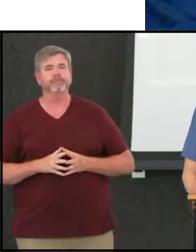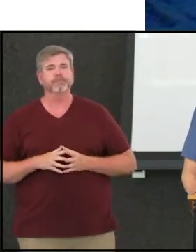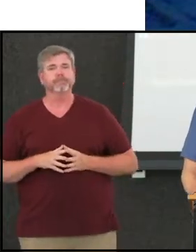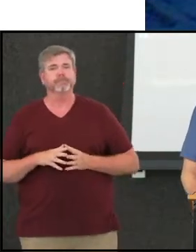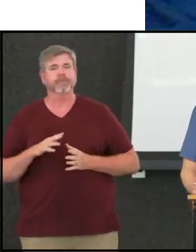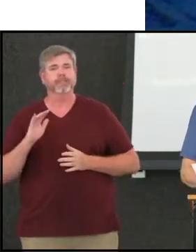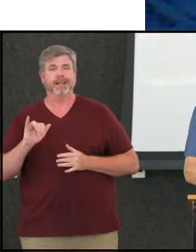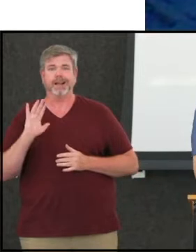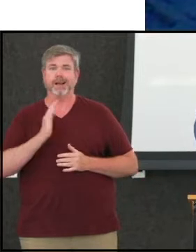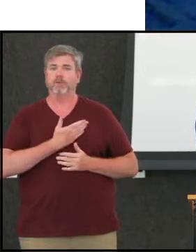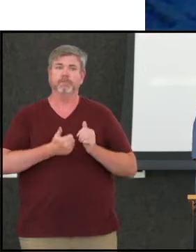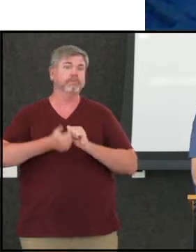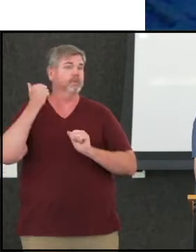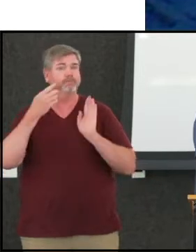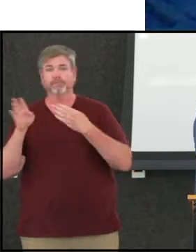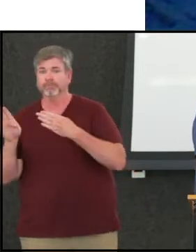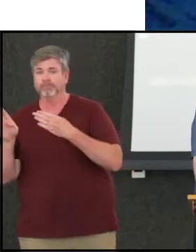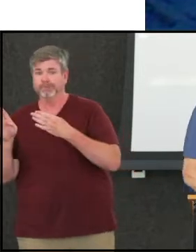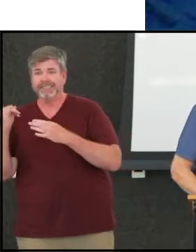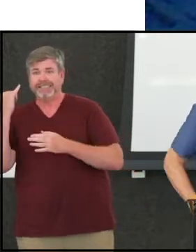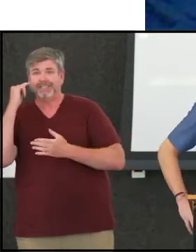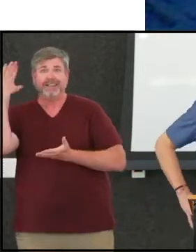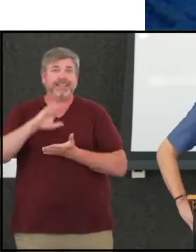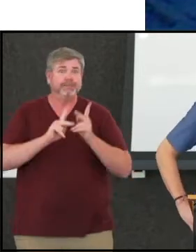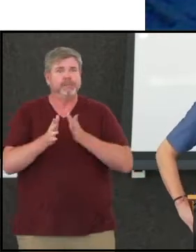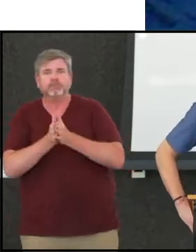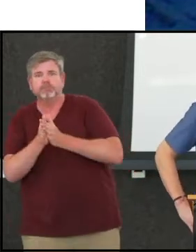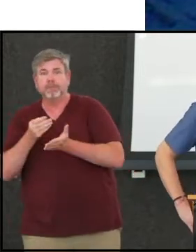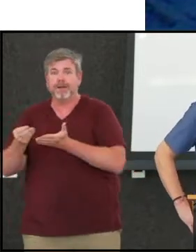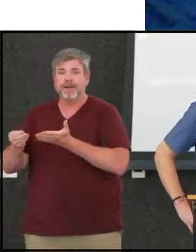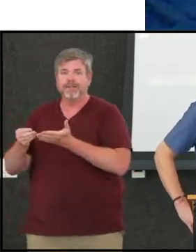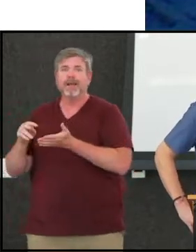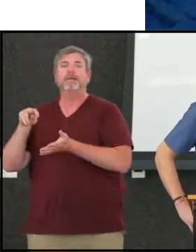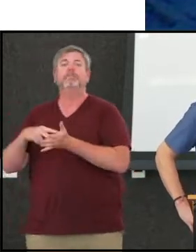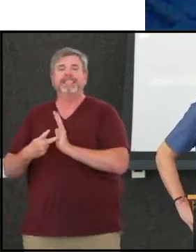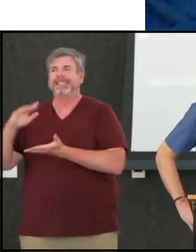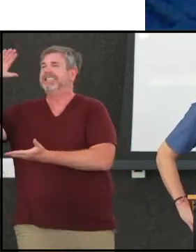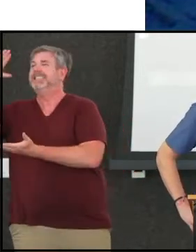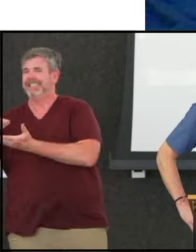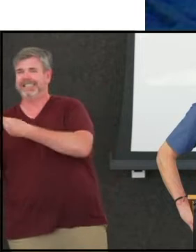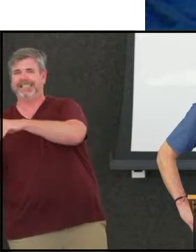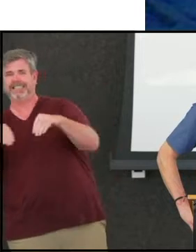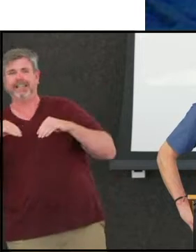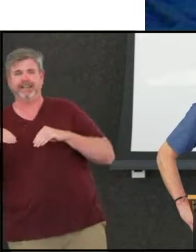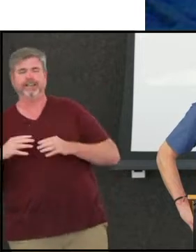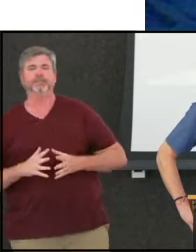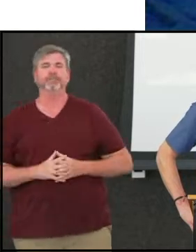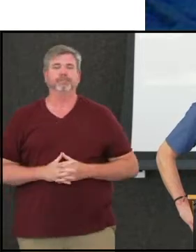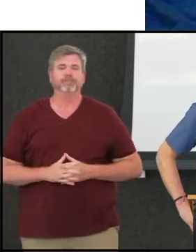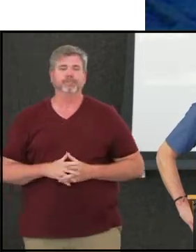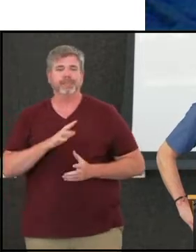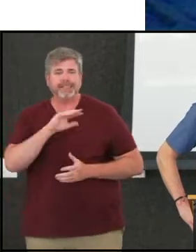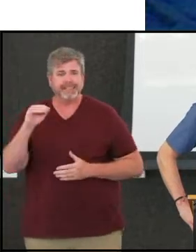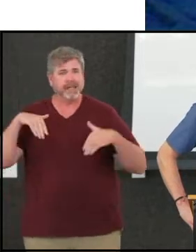reduce the interest in it and ultimately through word of mouth, through young people, prevent it